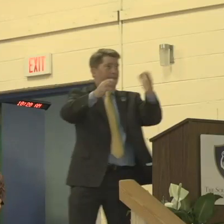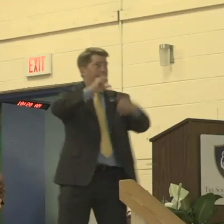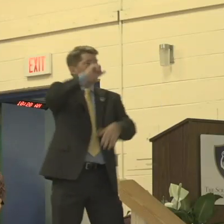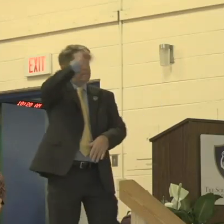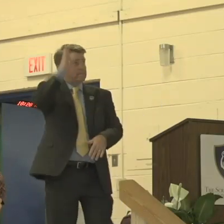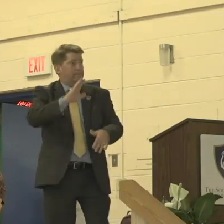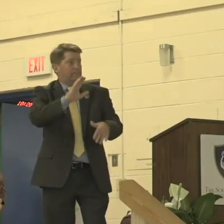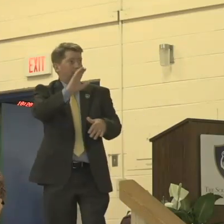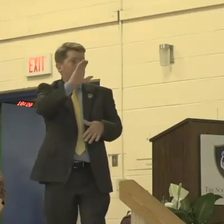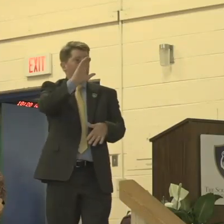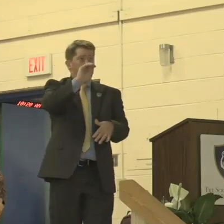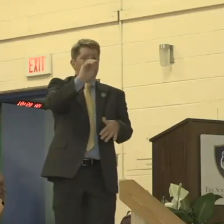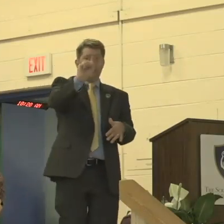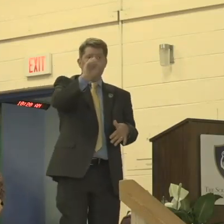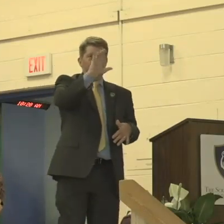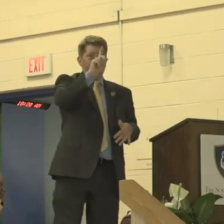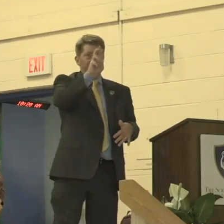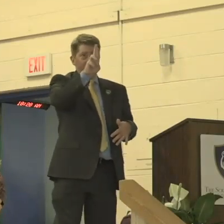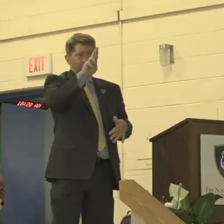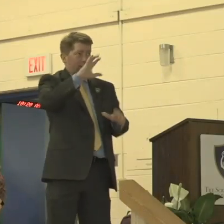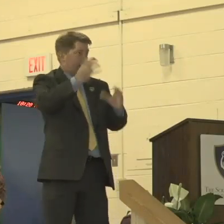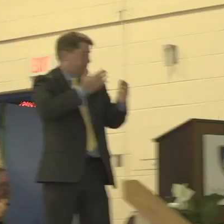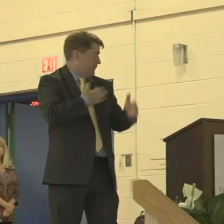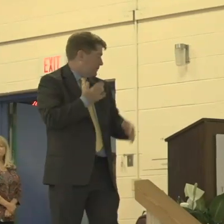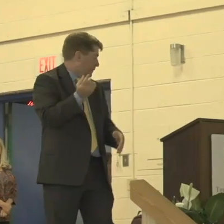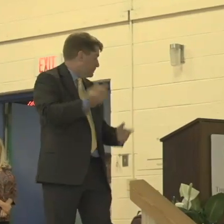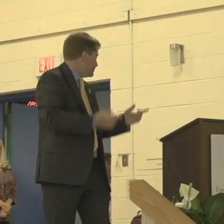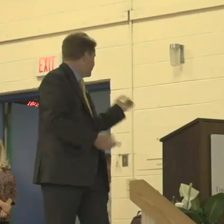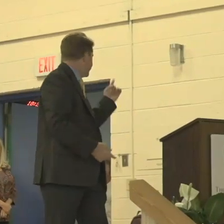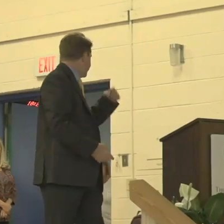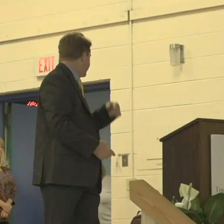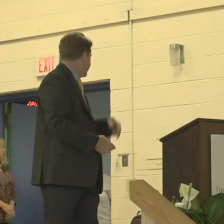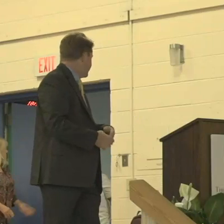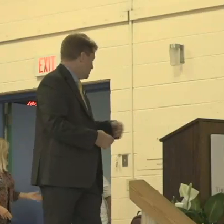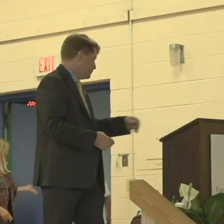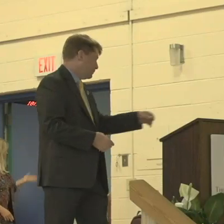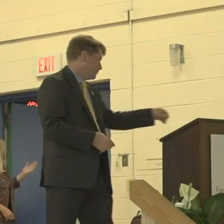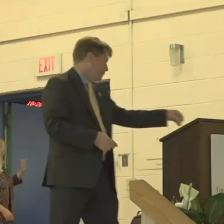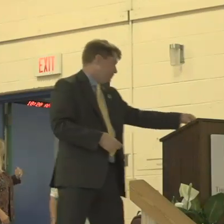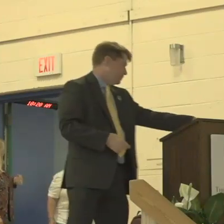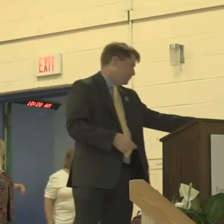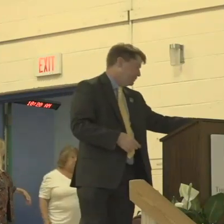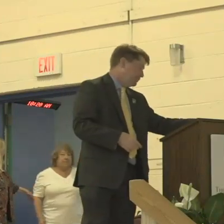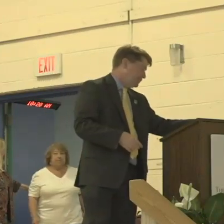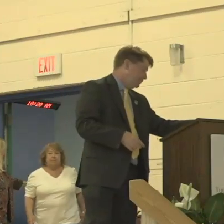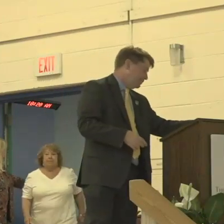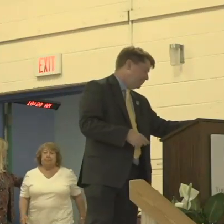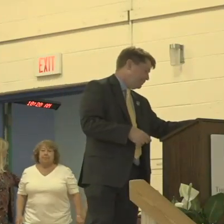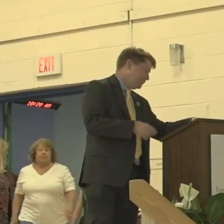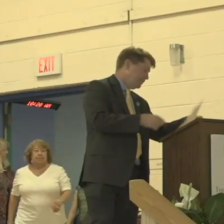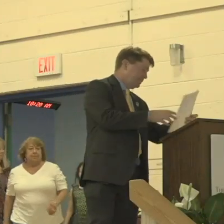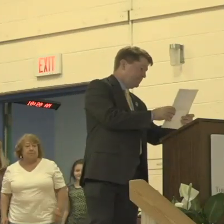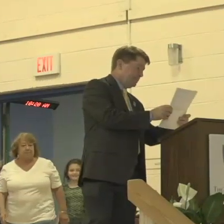Next class is Miss Sarah Beth Clevers, first grade class. If you will come out to the stage.